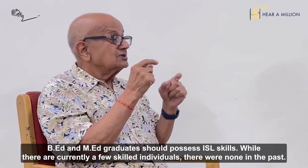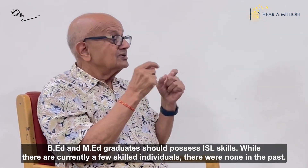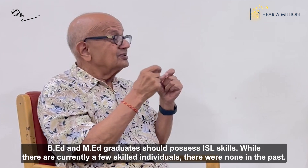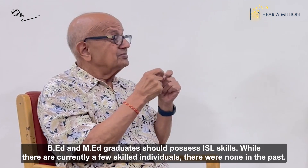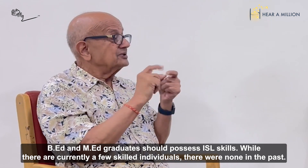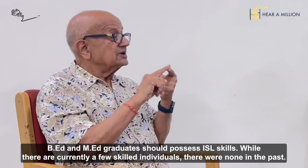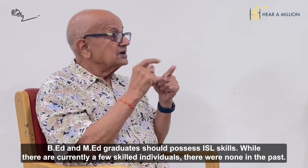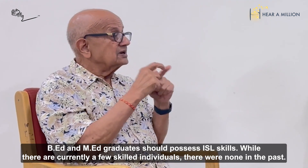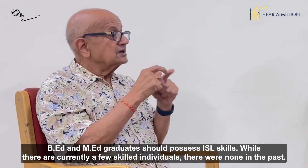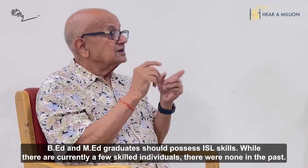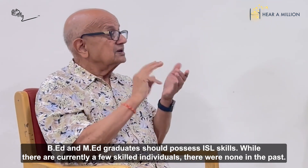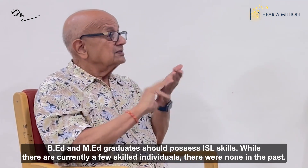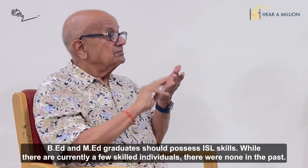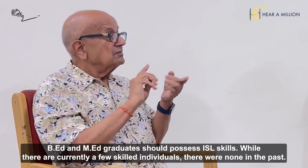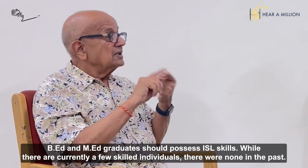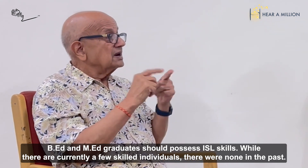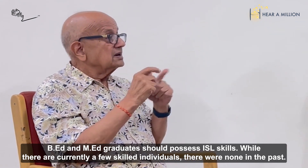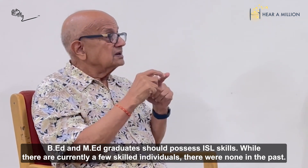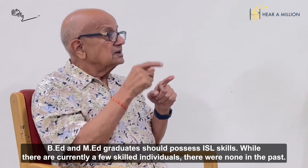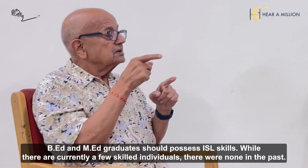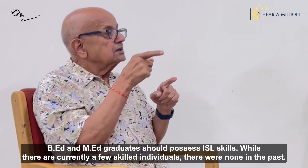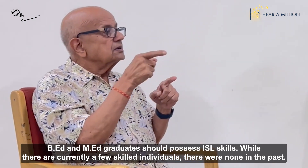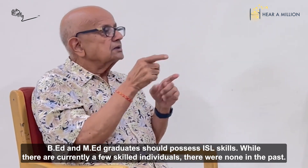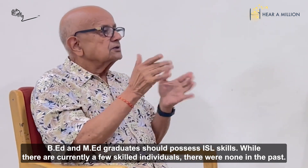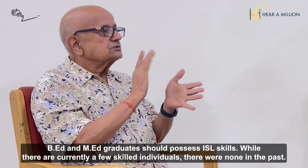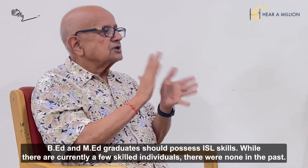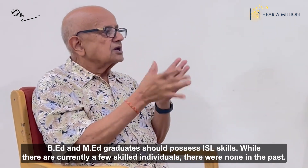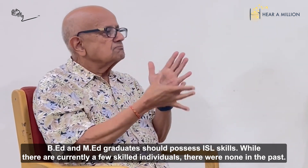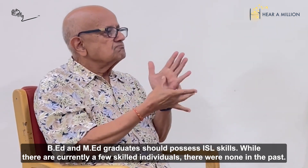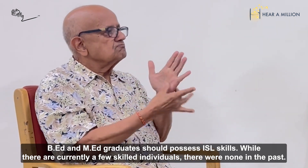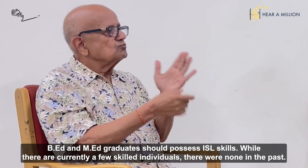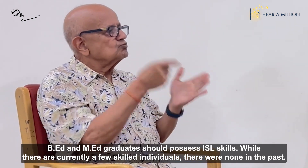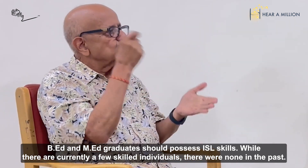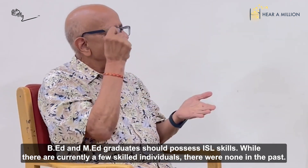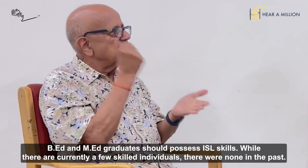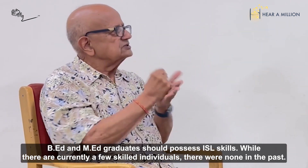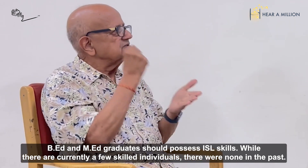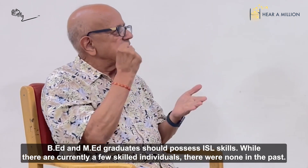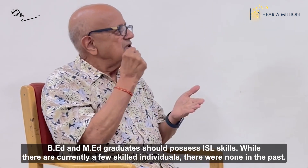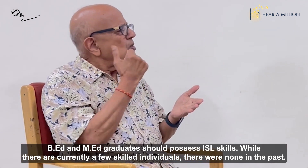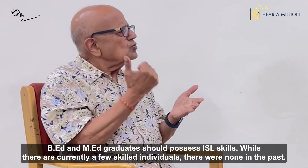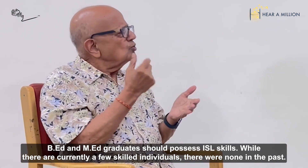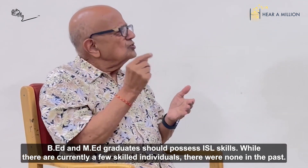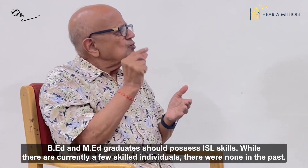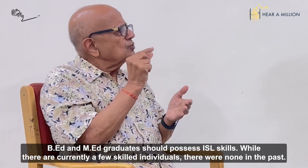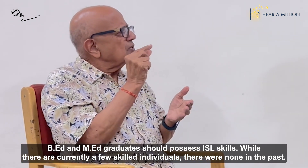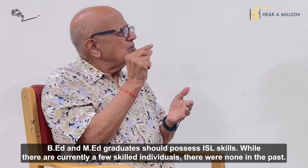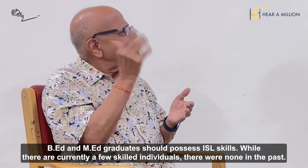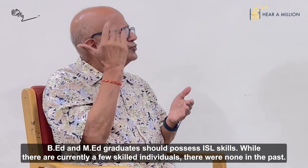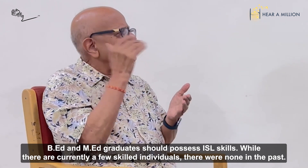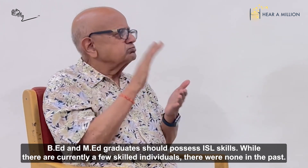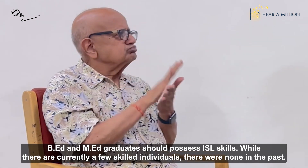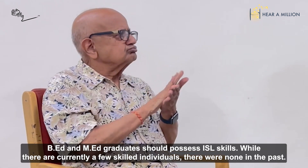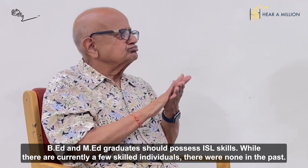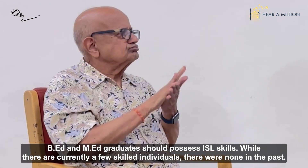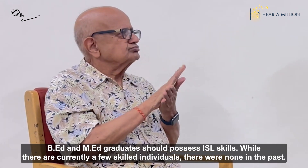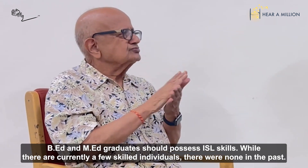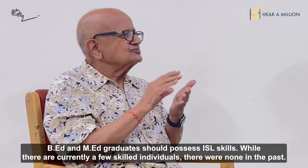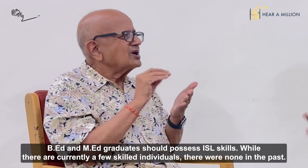B.Ed and M.Ed graduates should possess ISL skills. While there are currently a few skilled individuals, there were none in the